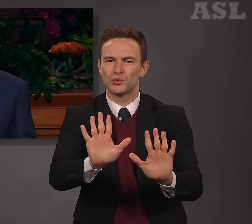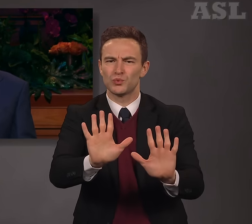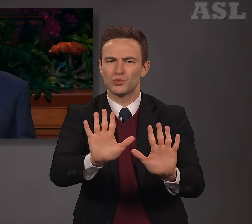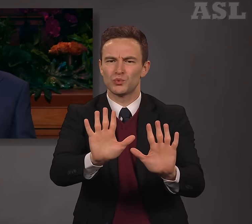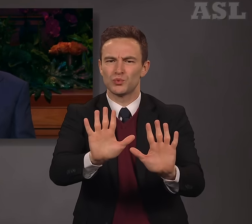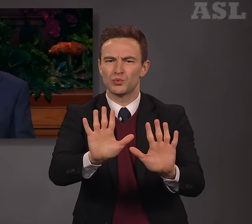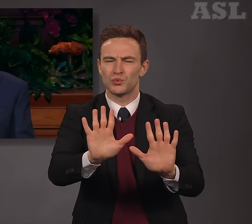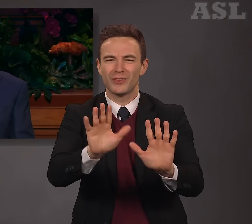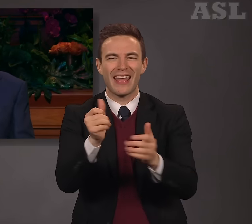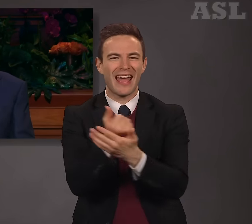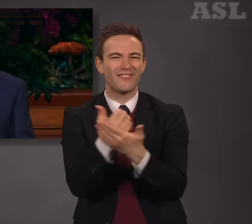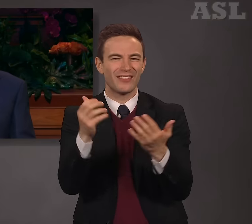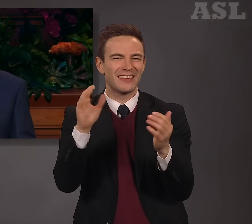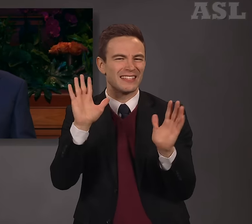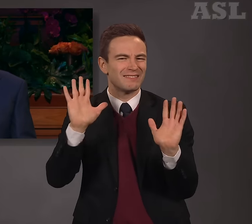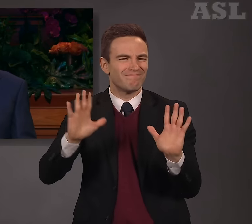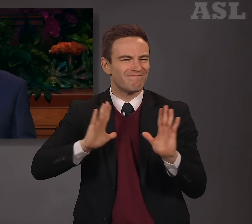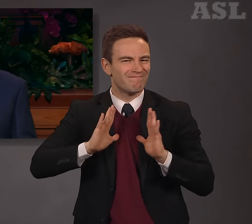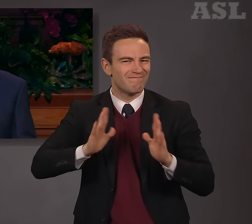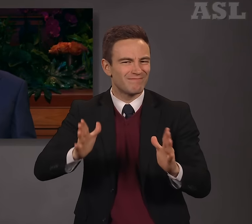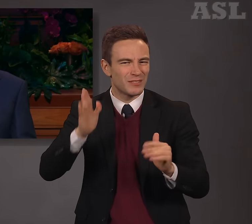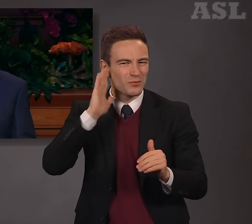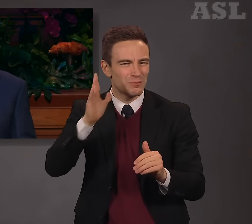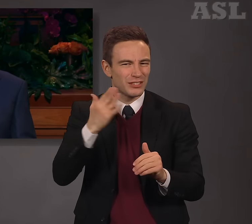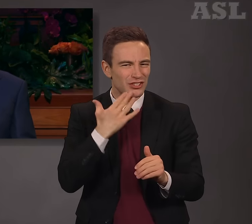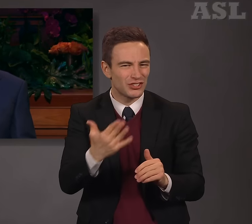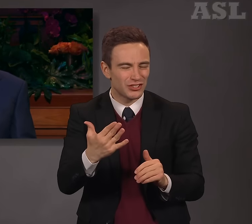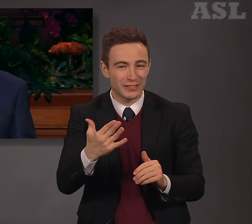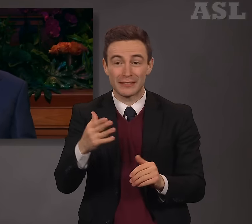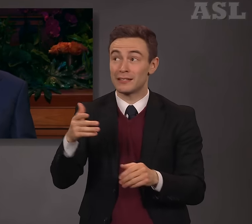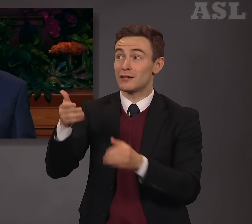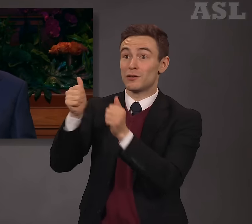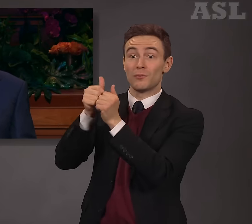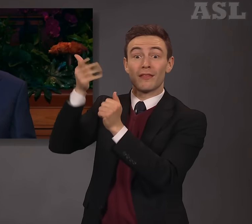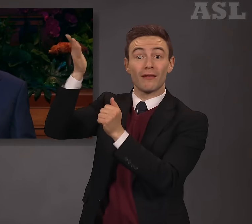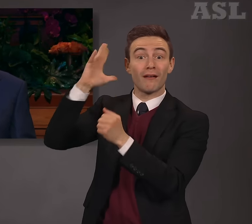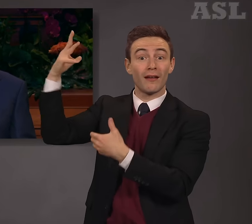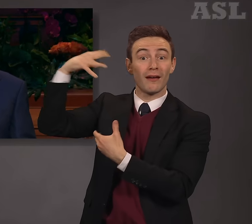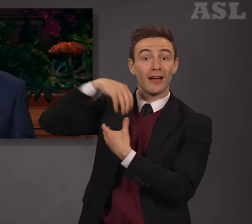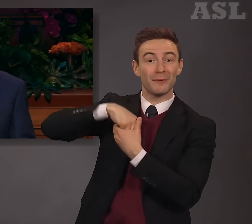is well, for with God, nothing is impossible.